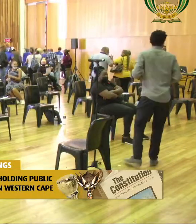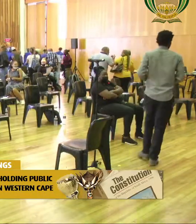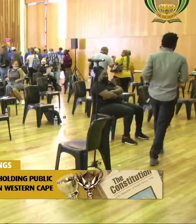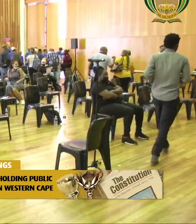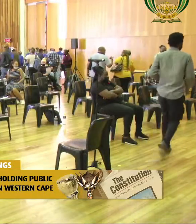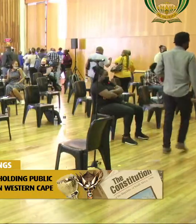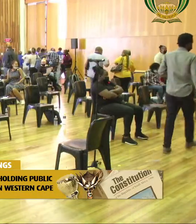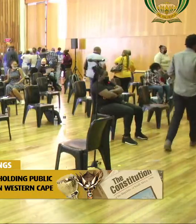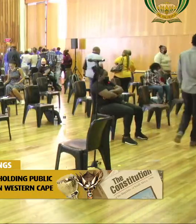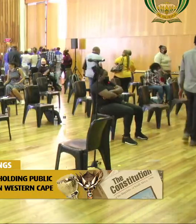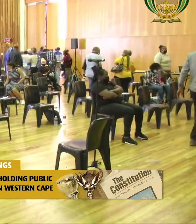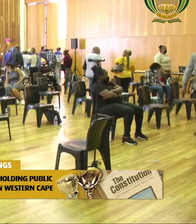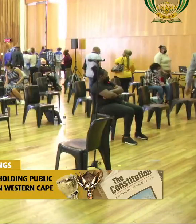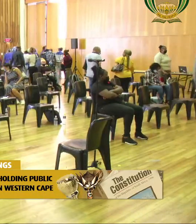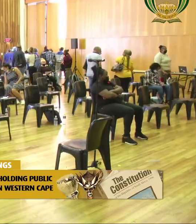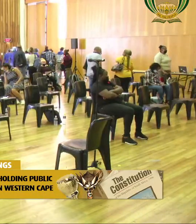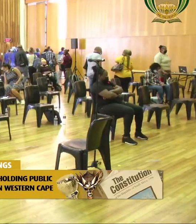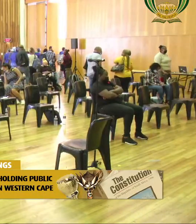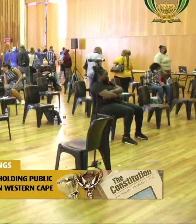umamele indlebe.